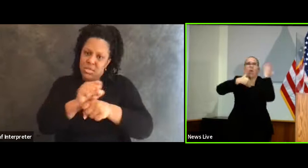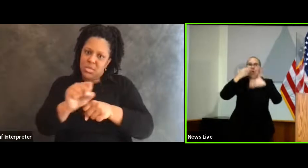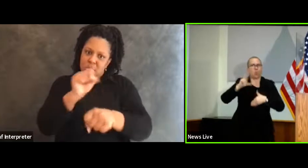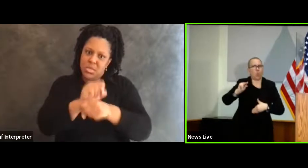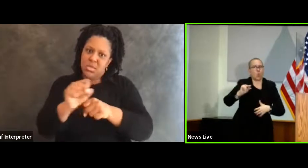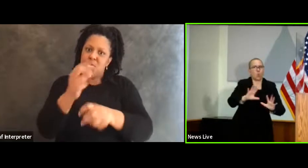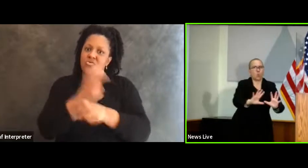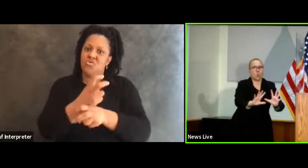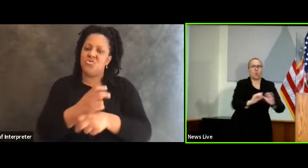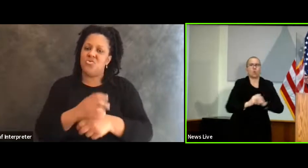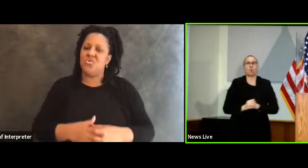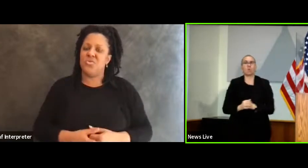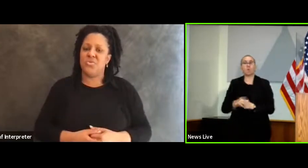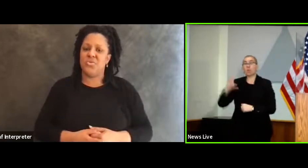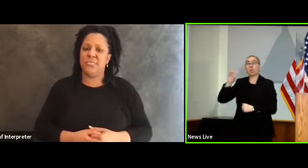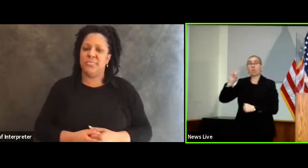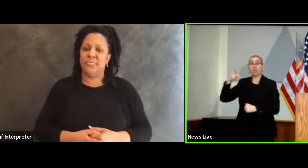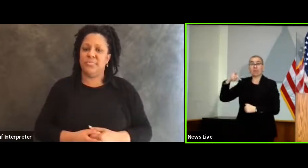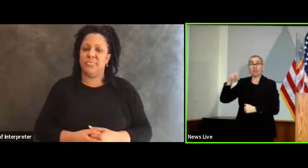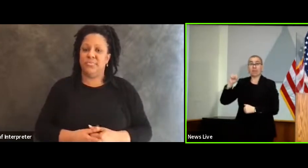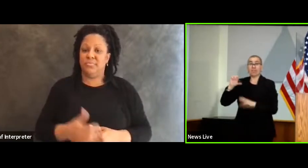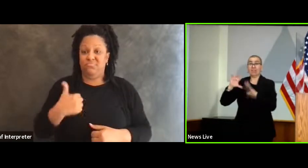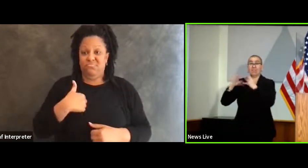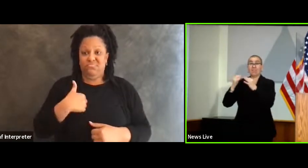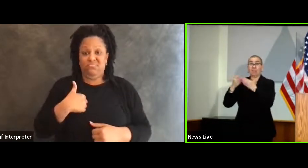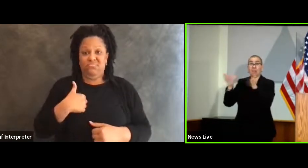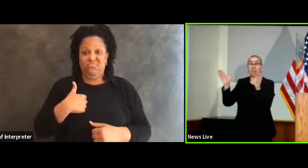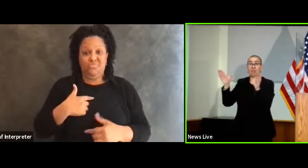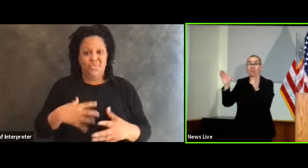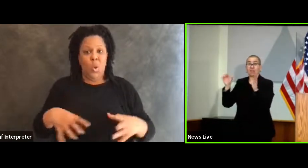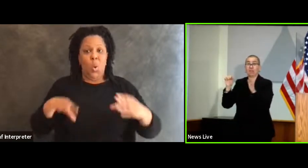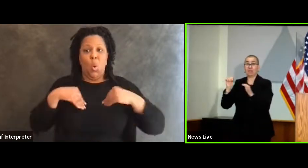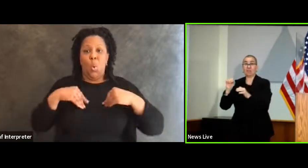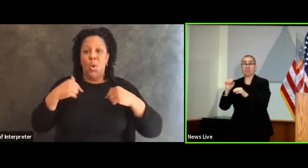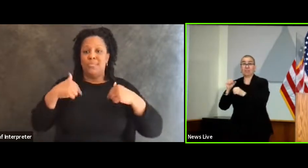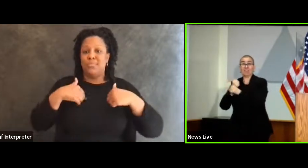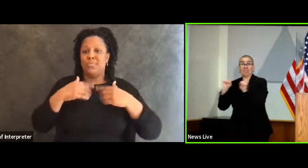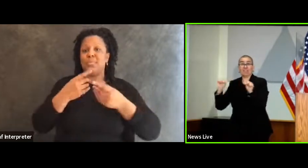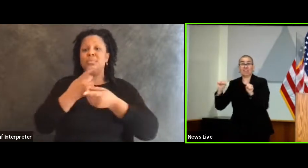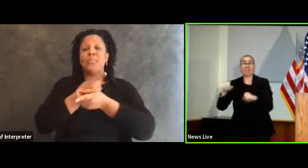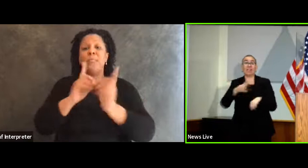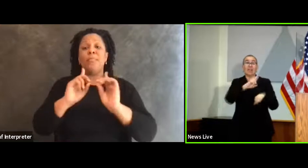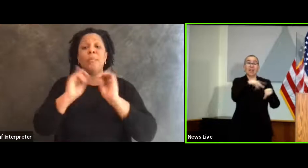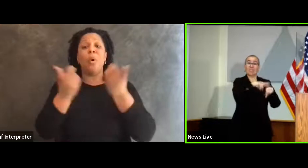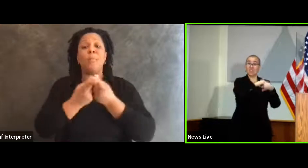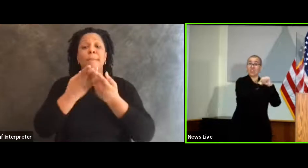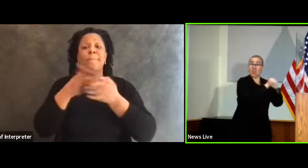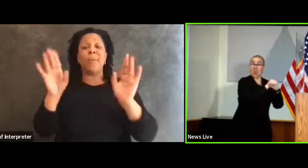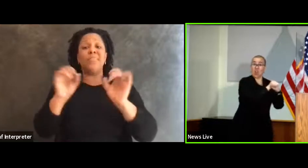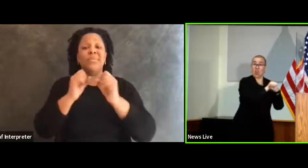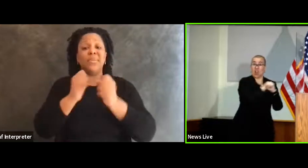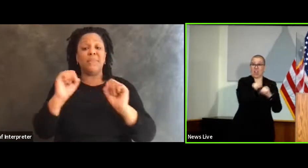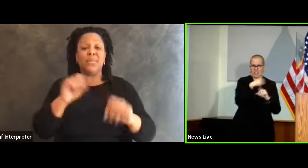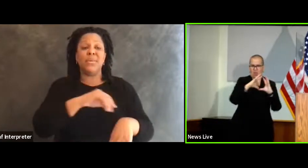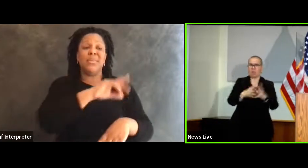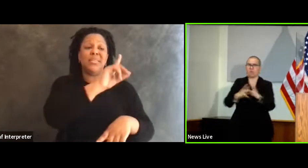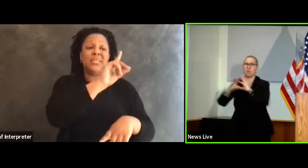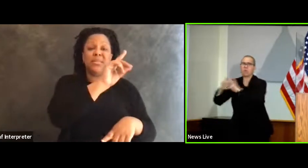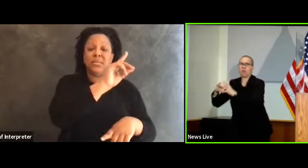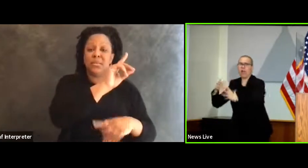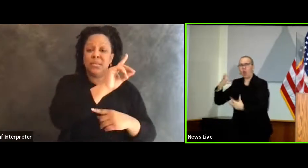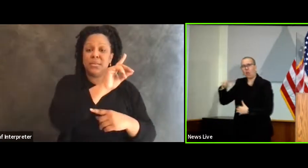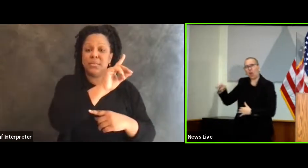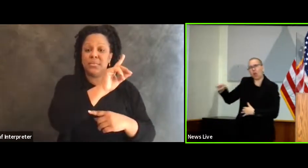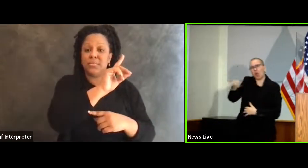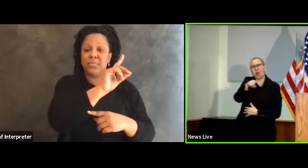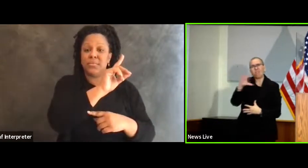Public Safety, State Patrol, DNR, National Guard. I want to have the nation's model policy on conduct